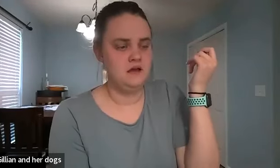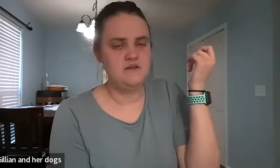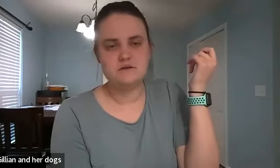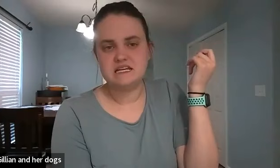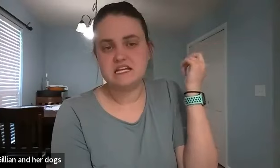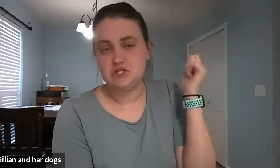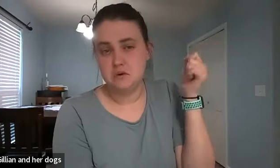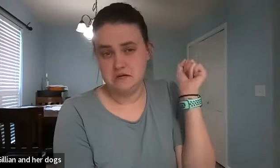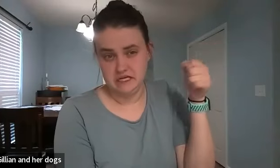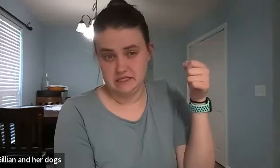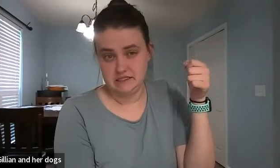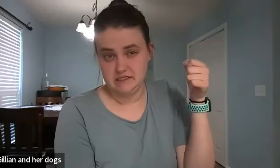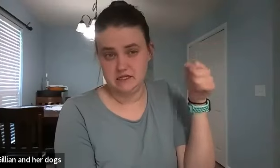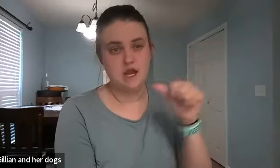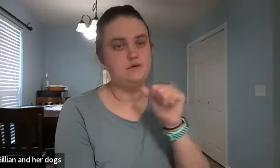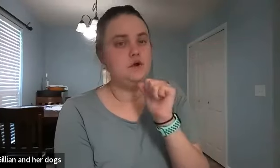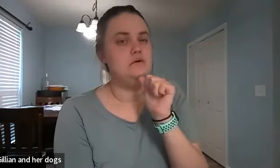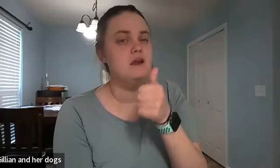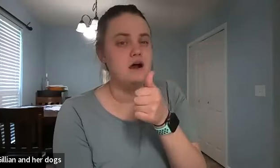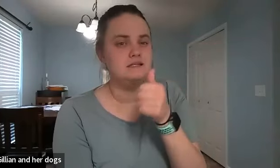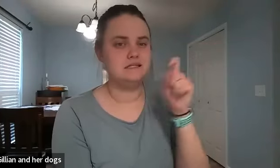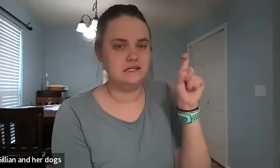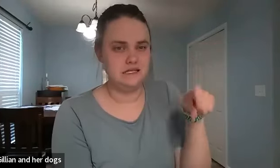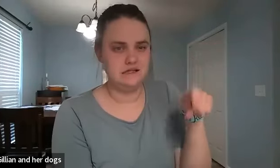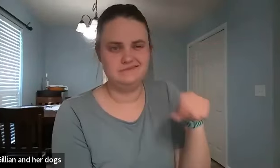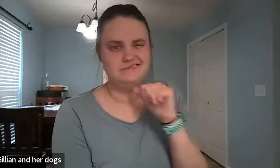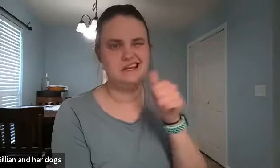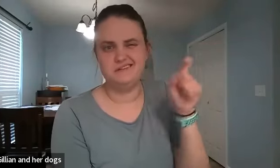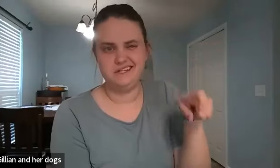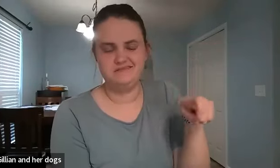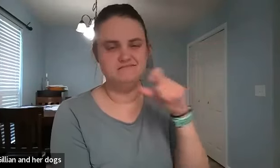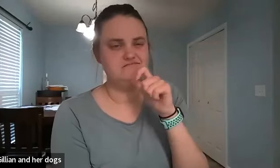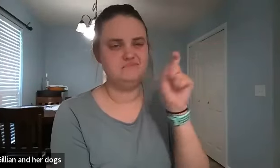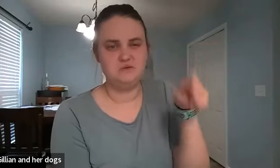If I was saying I don't need, I would go not need. I don't need. Don't need.